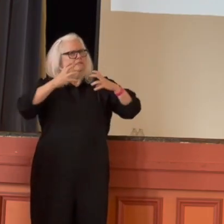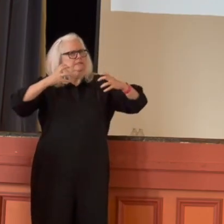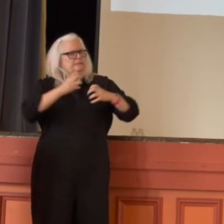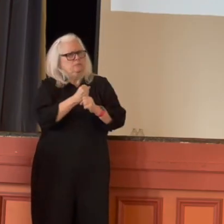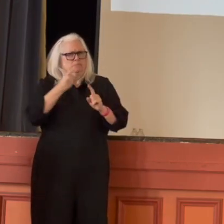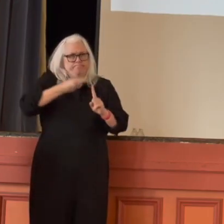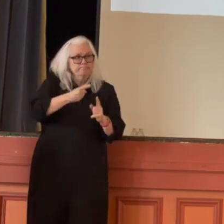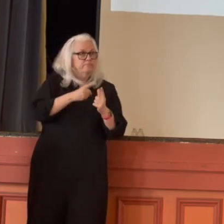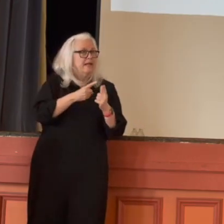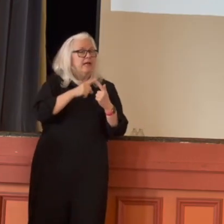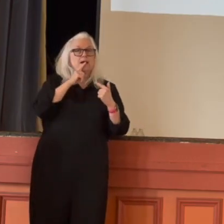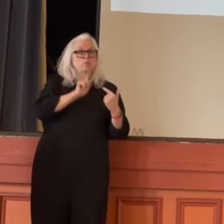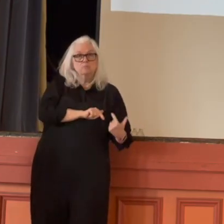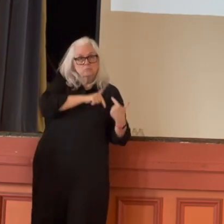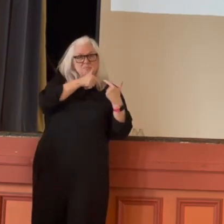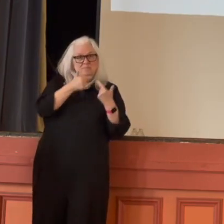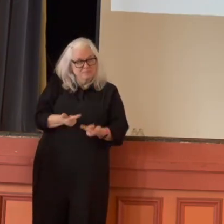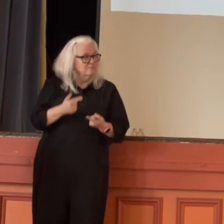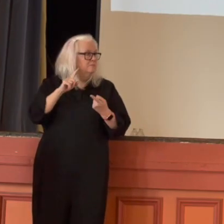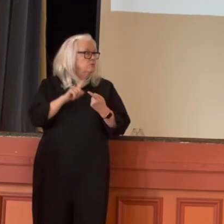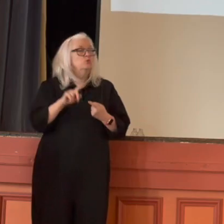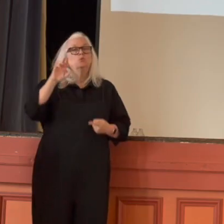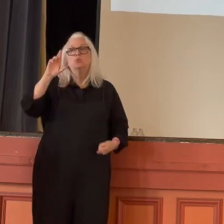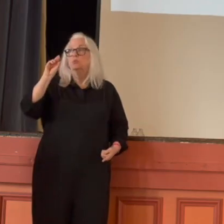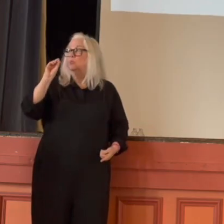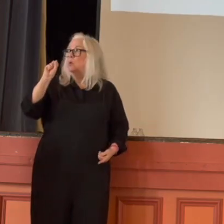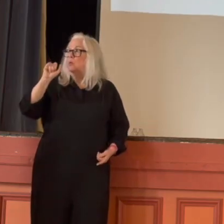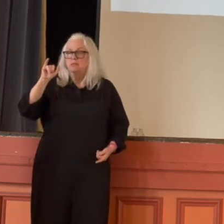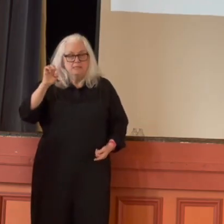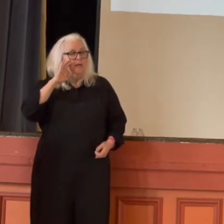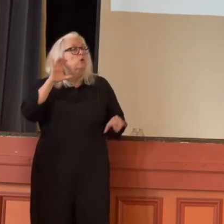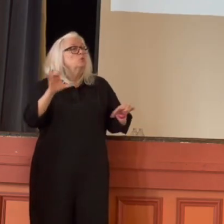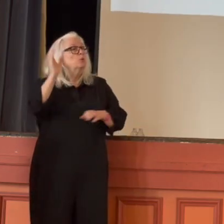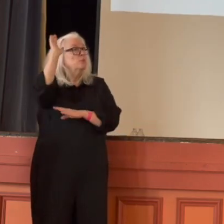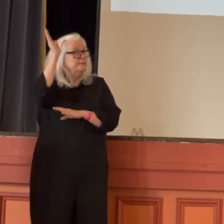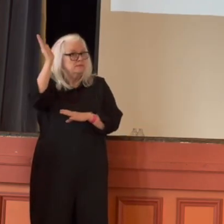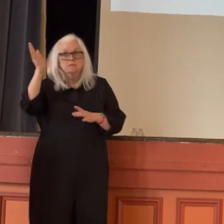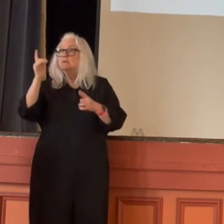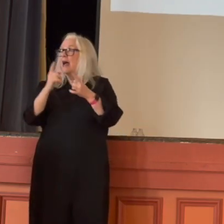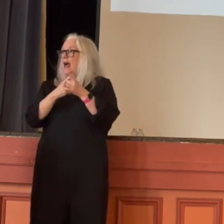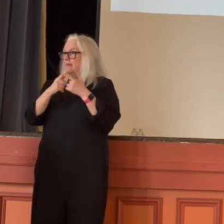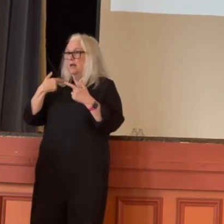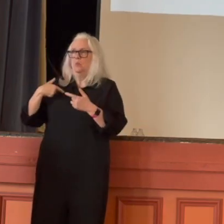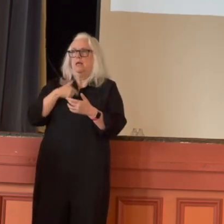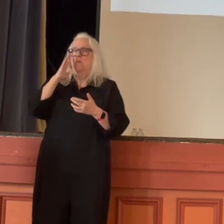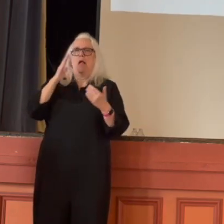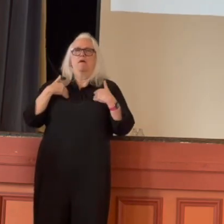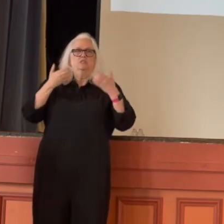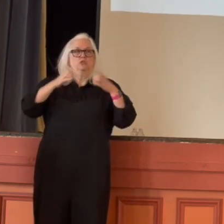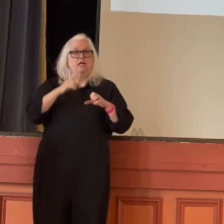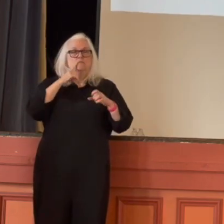over to Rosie, who's going to do our presentation. And then afterward, we'll have a chance for some question and